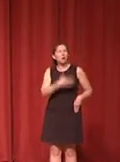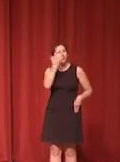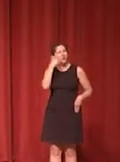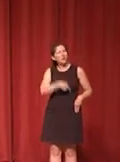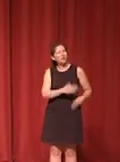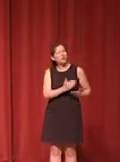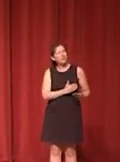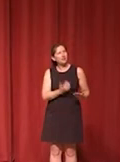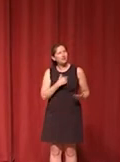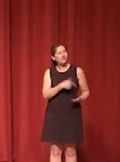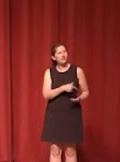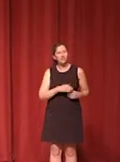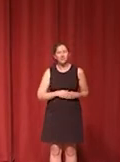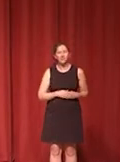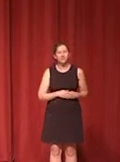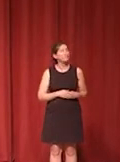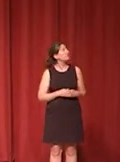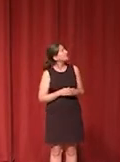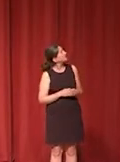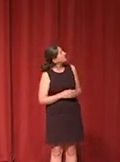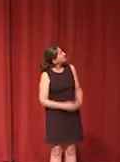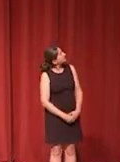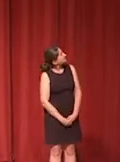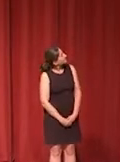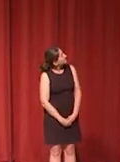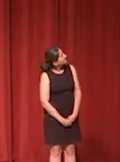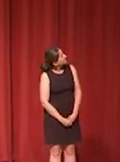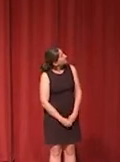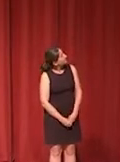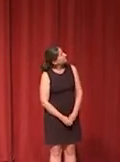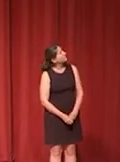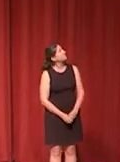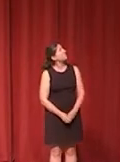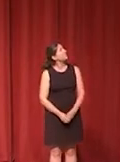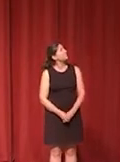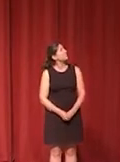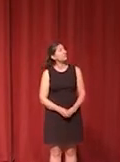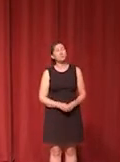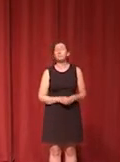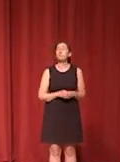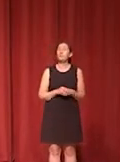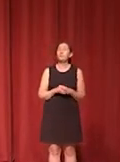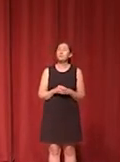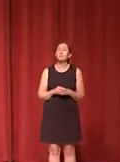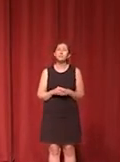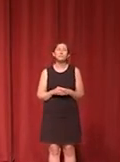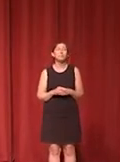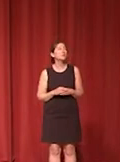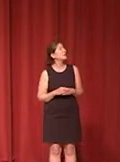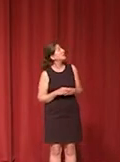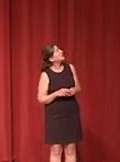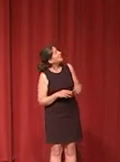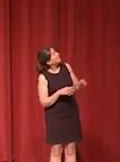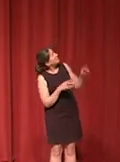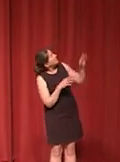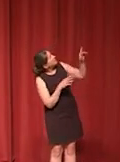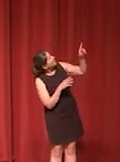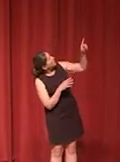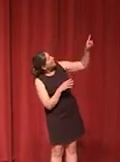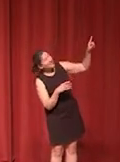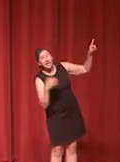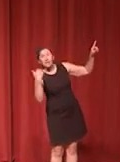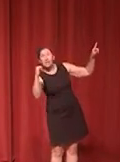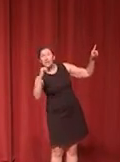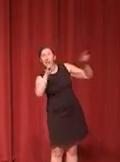and tangles. Next. So currently, we have treatments that if we start them here, you can see